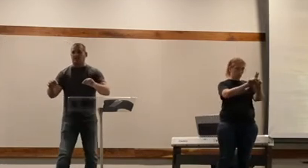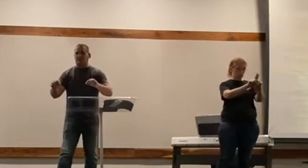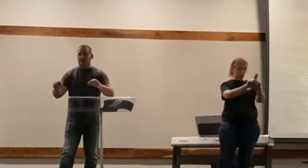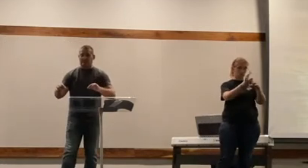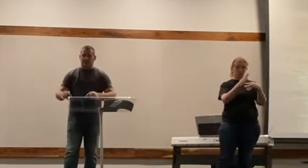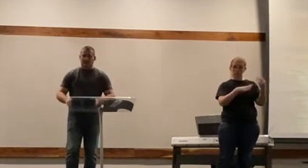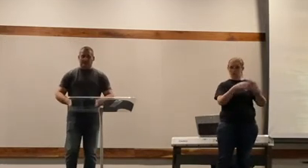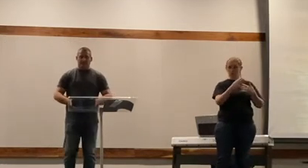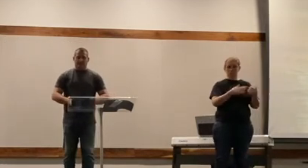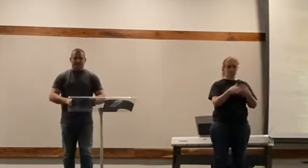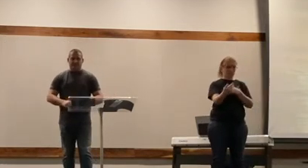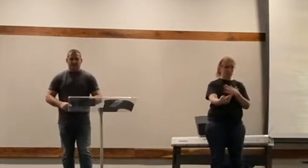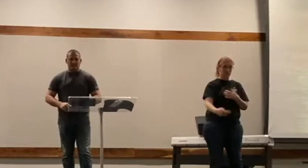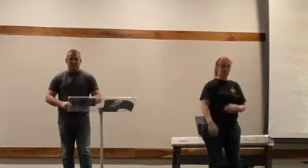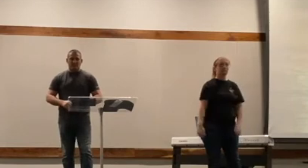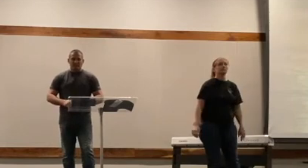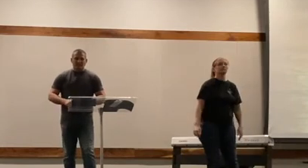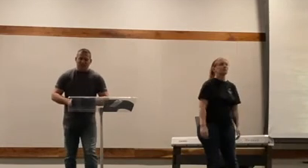now.